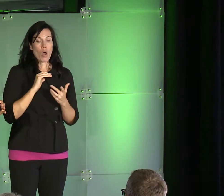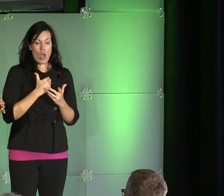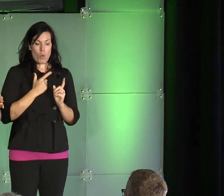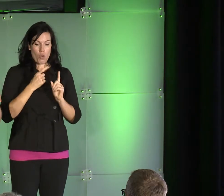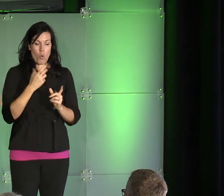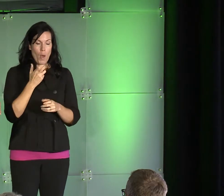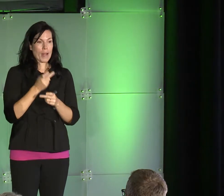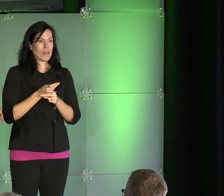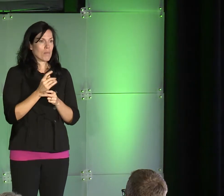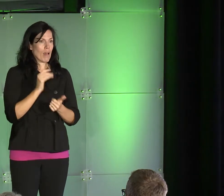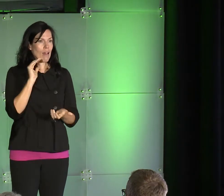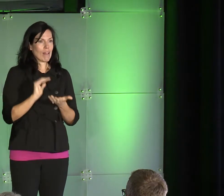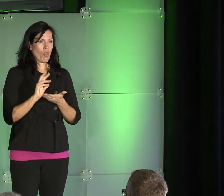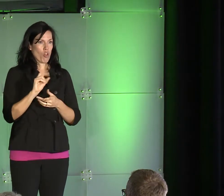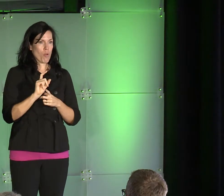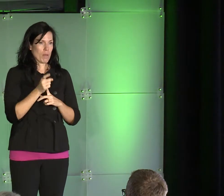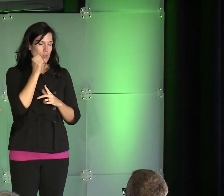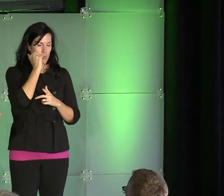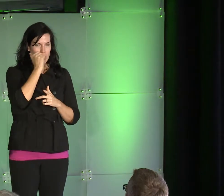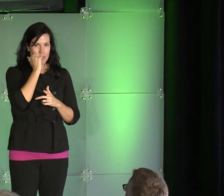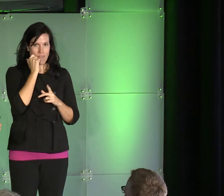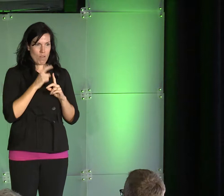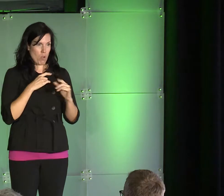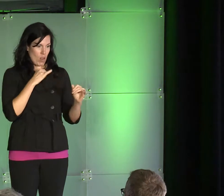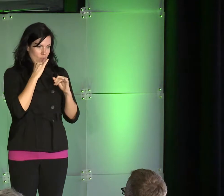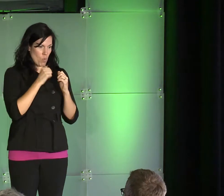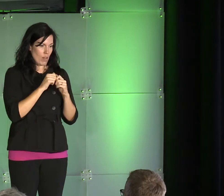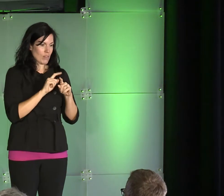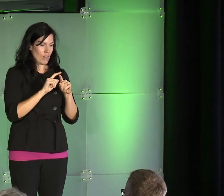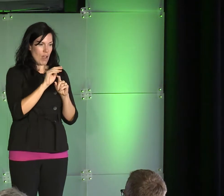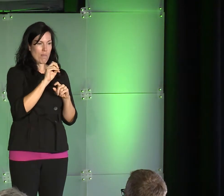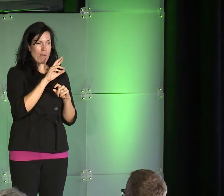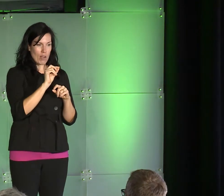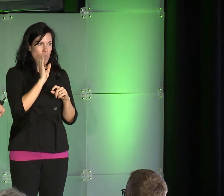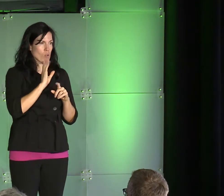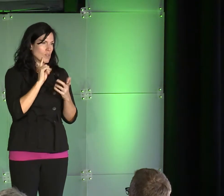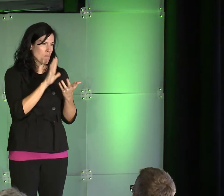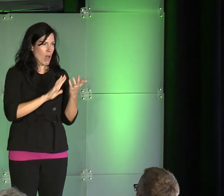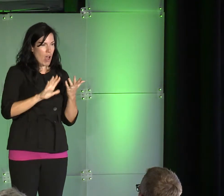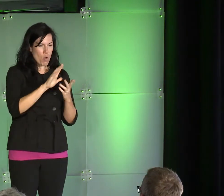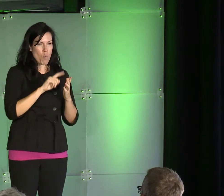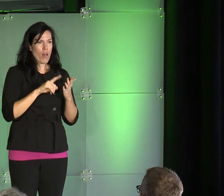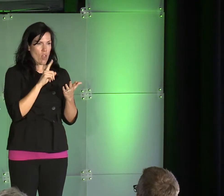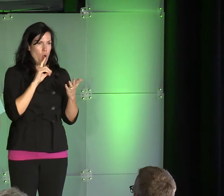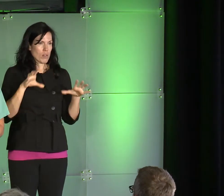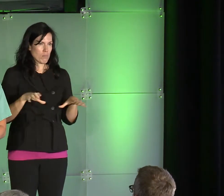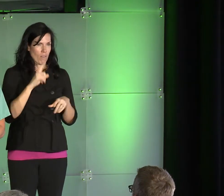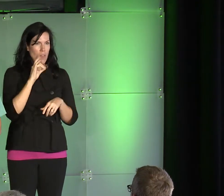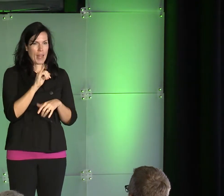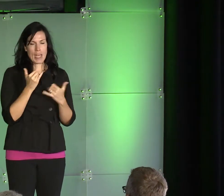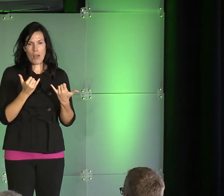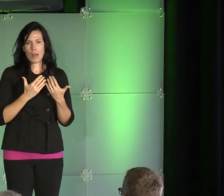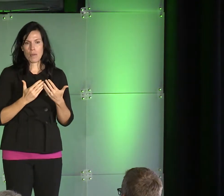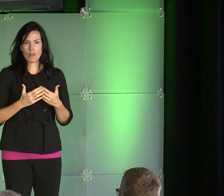is to keep it less than 30 minutes per day, which from our interviews with microbreweries is about more or less what they're spending on waste management right now.